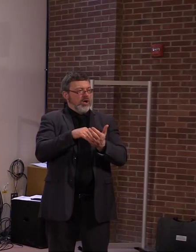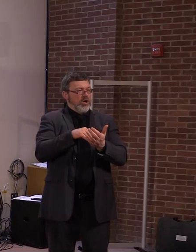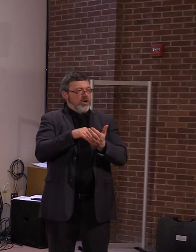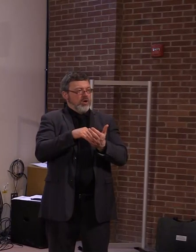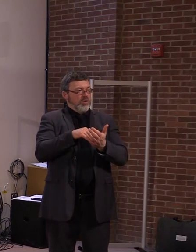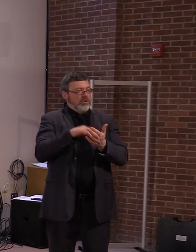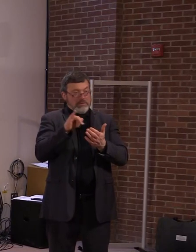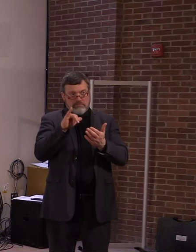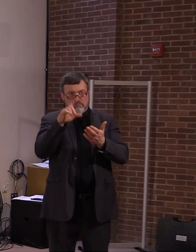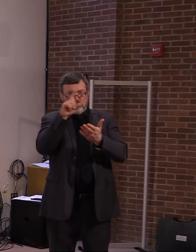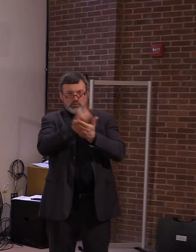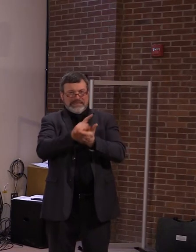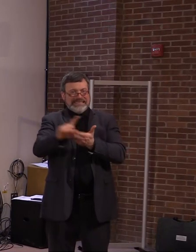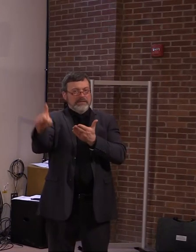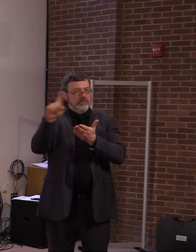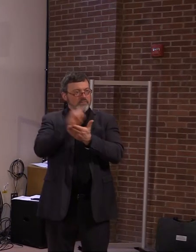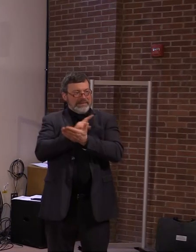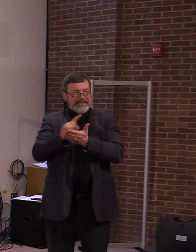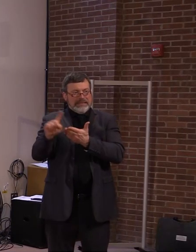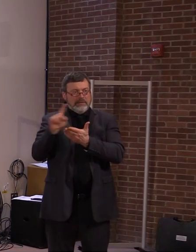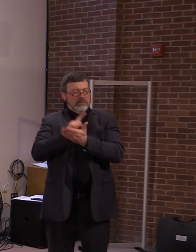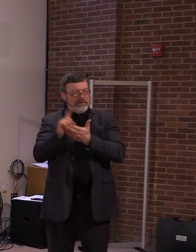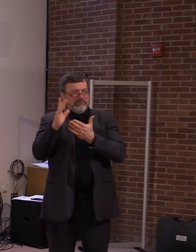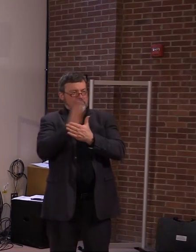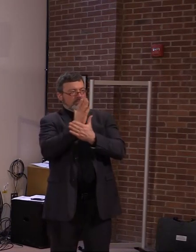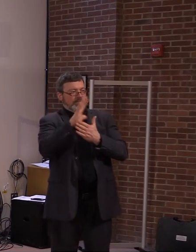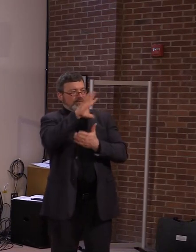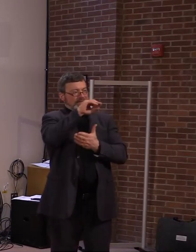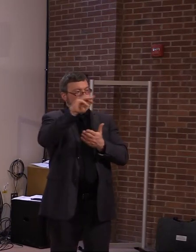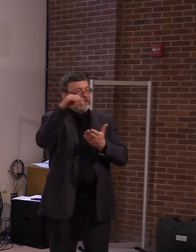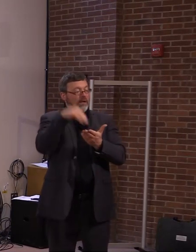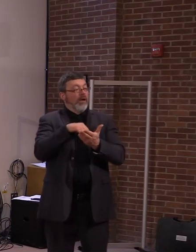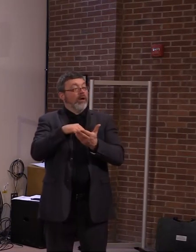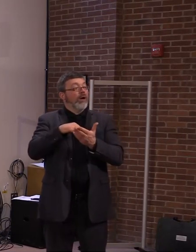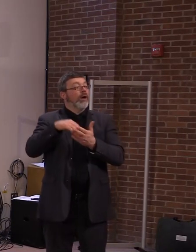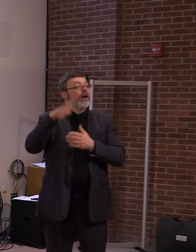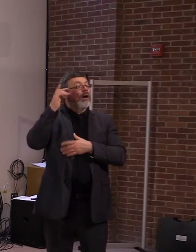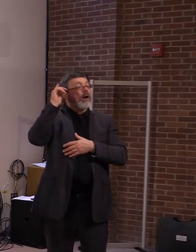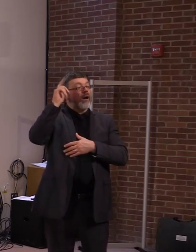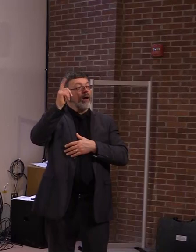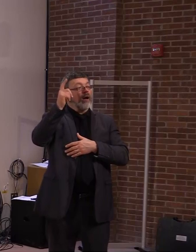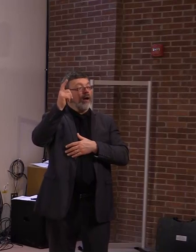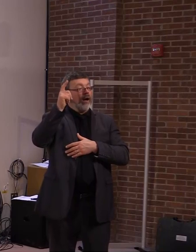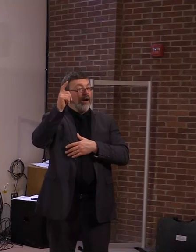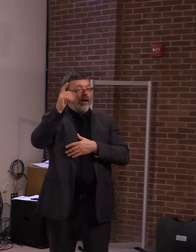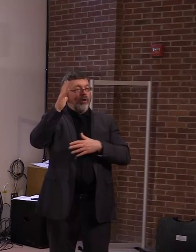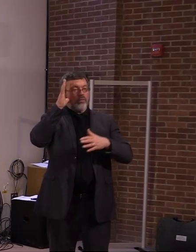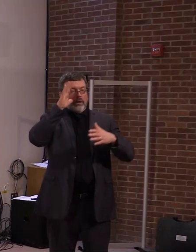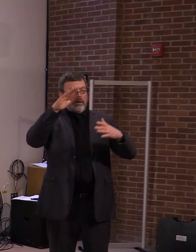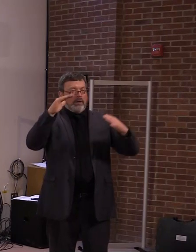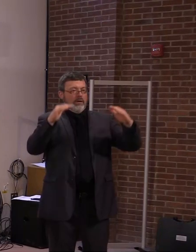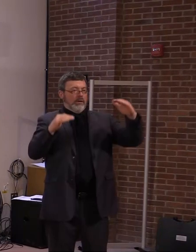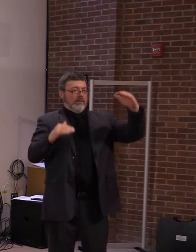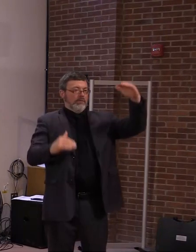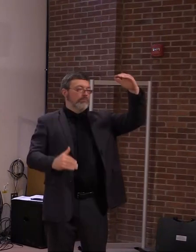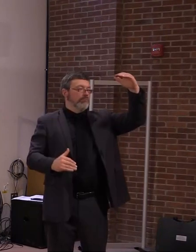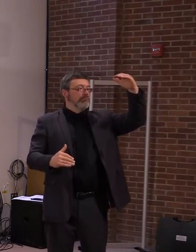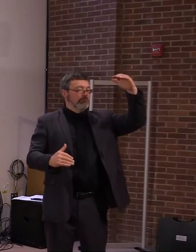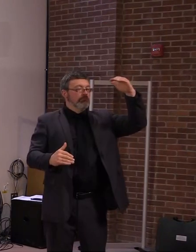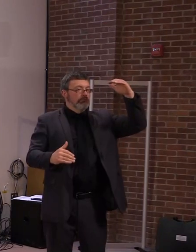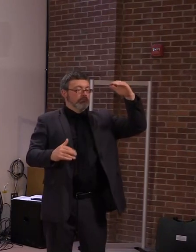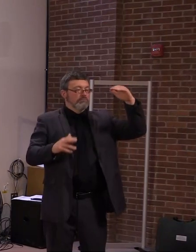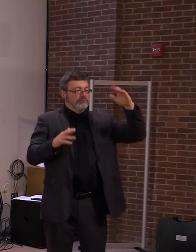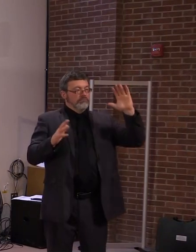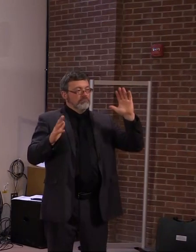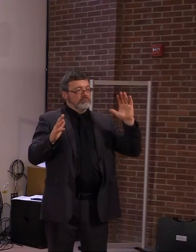week. But sooner or later, that is going to happen down the road. And so I don't have the precise